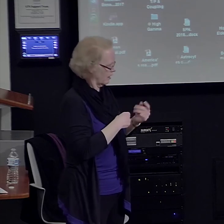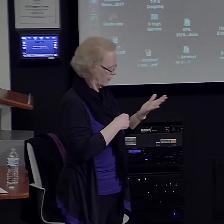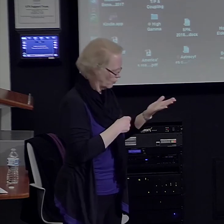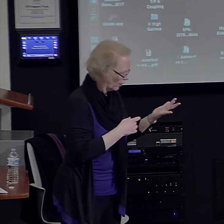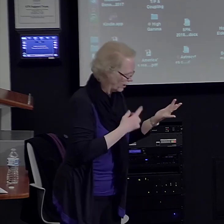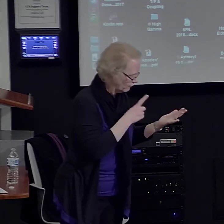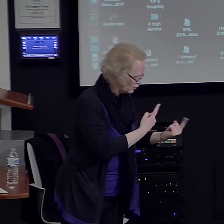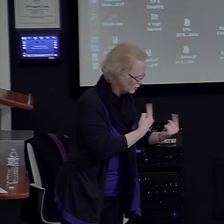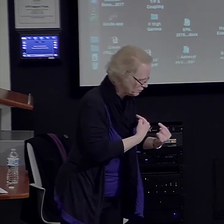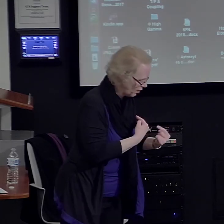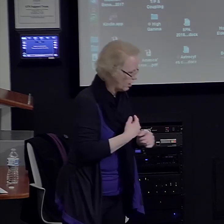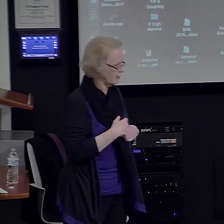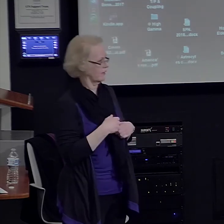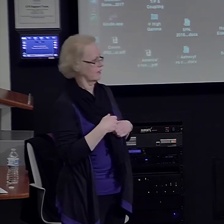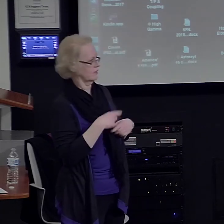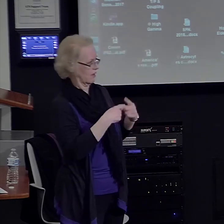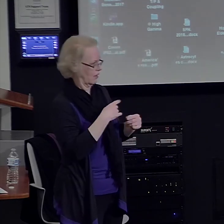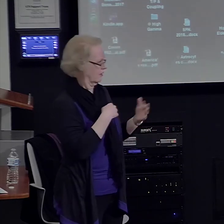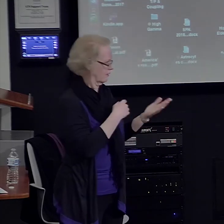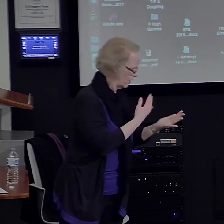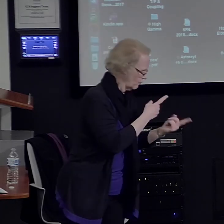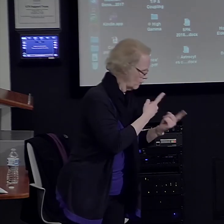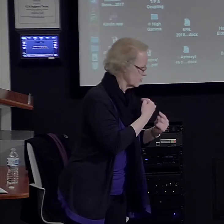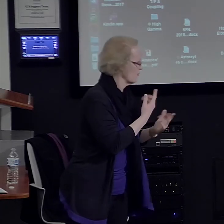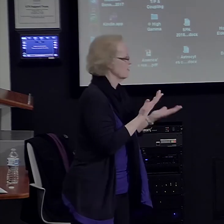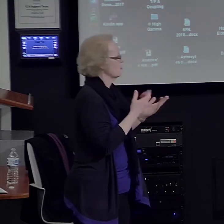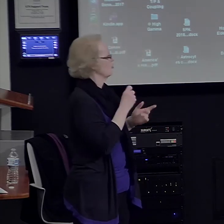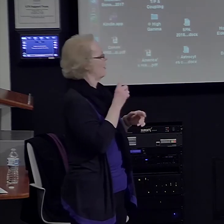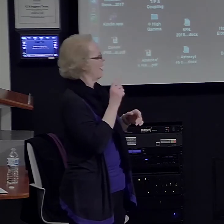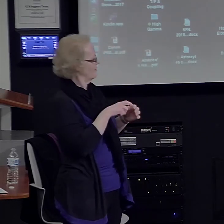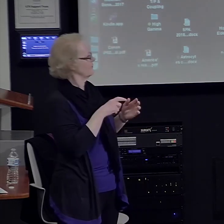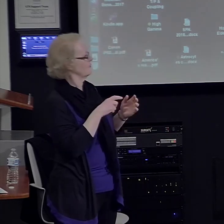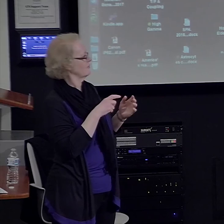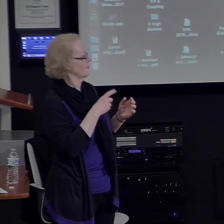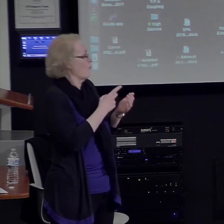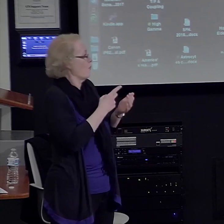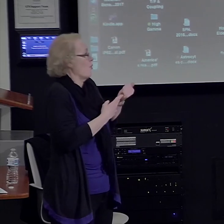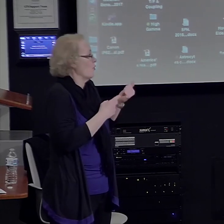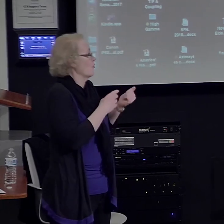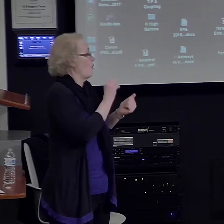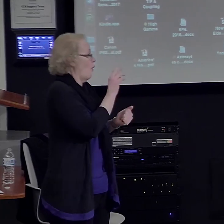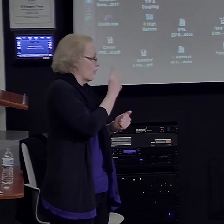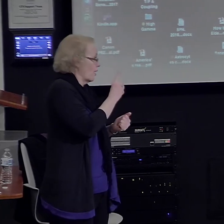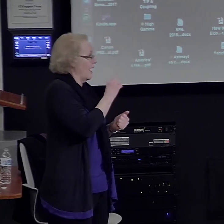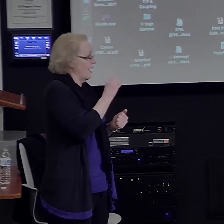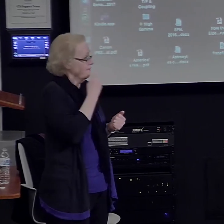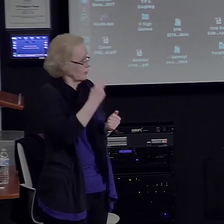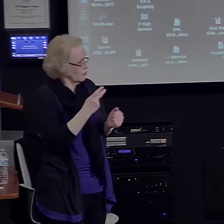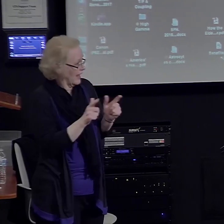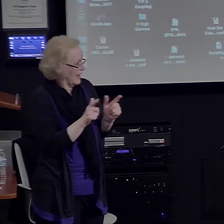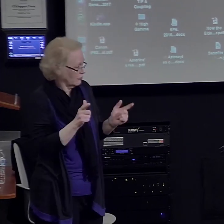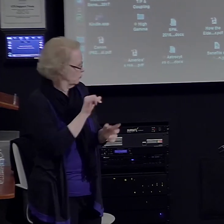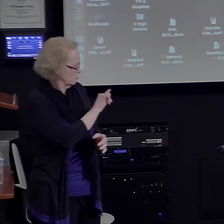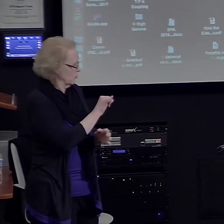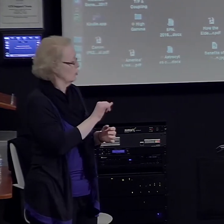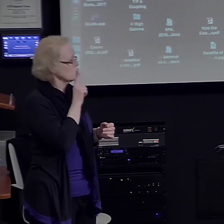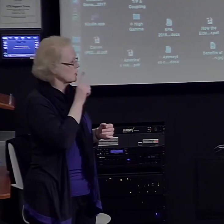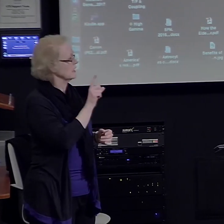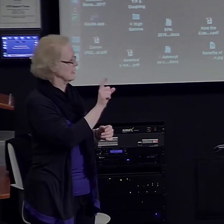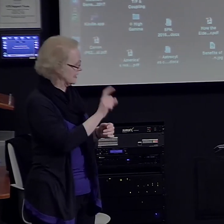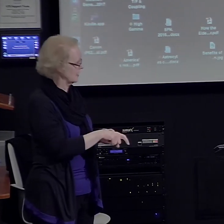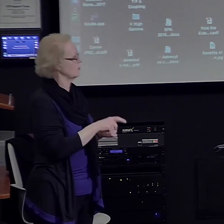them to respond to you so in both in both um oral and and visual language you really